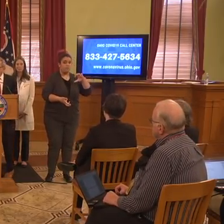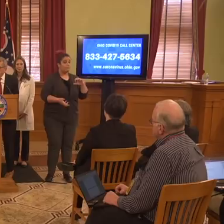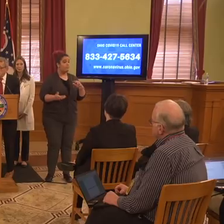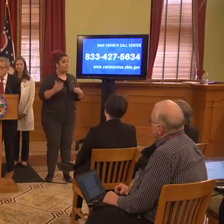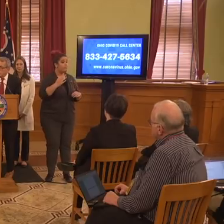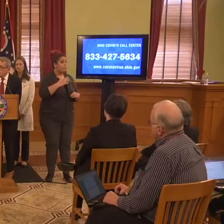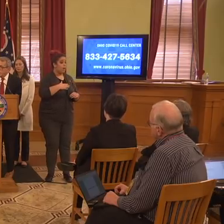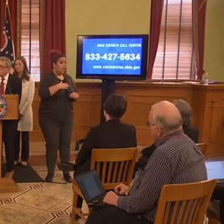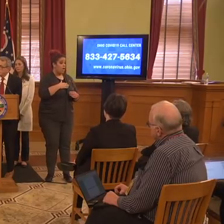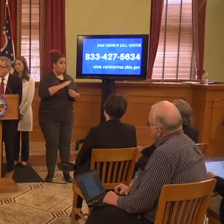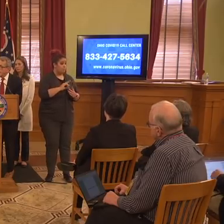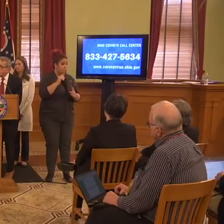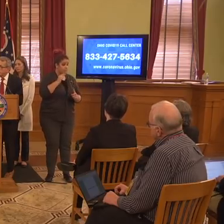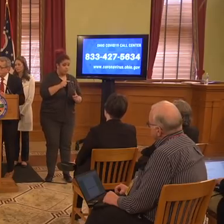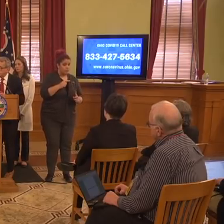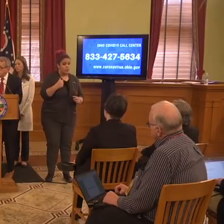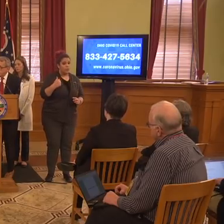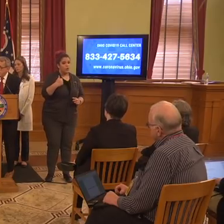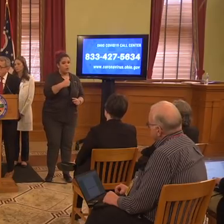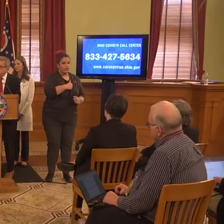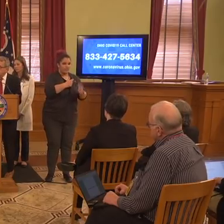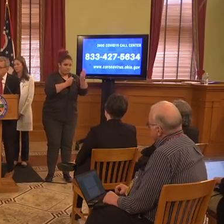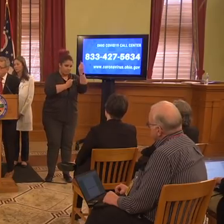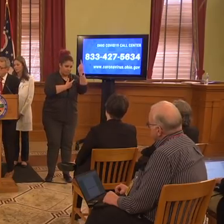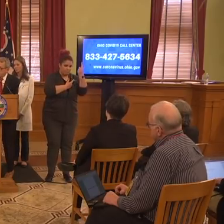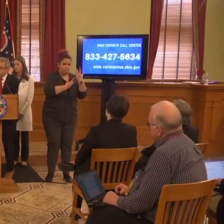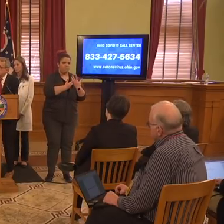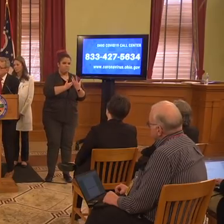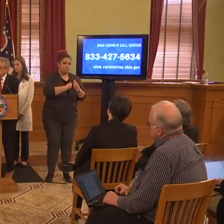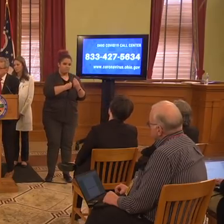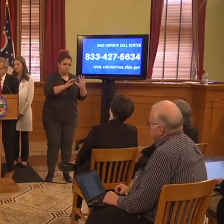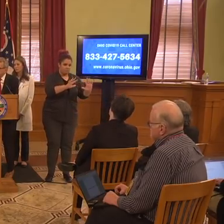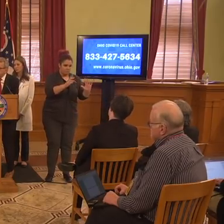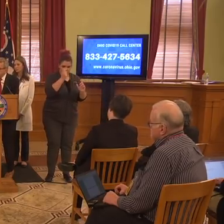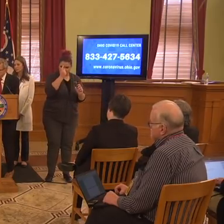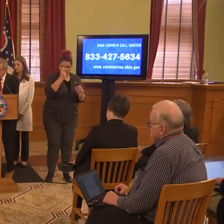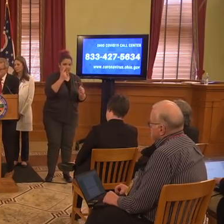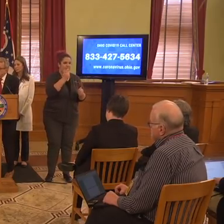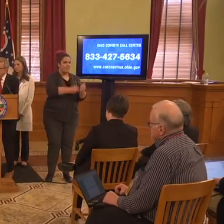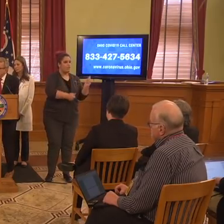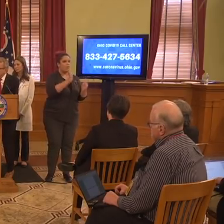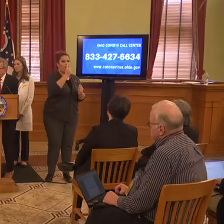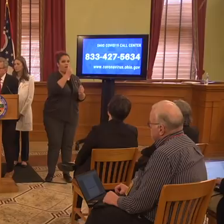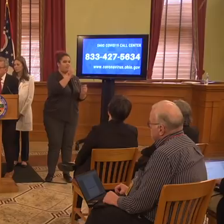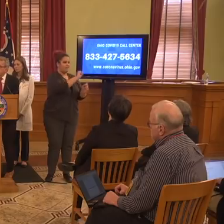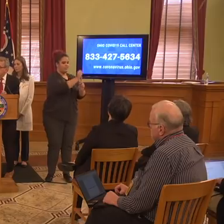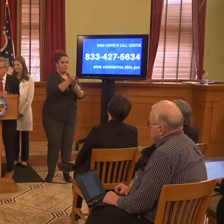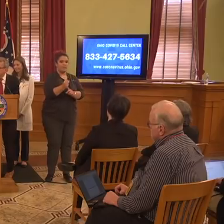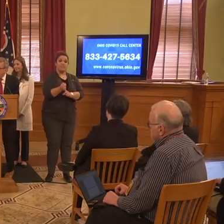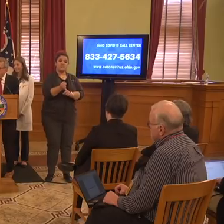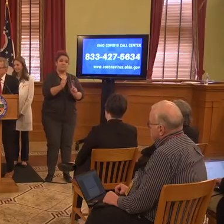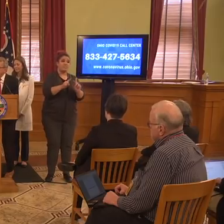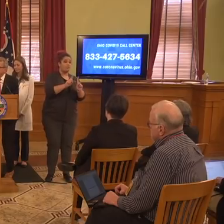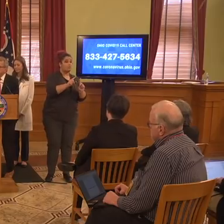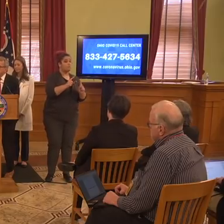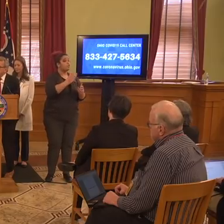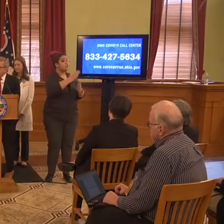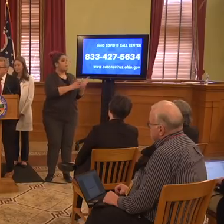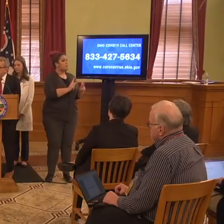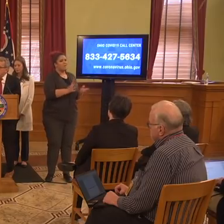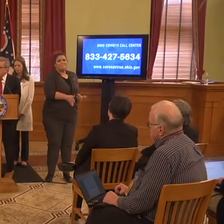is we understand as much as we can. Everybody has a different circumstance. It's much more difficult for some than it is for